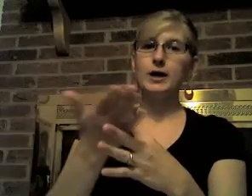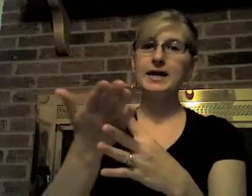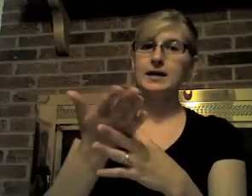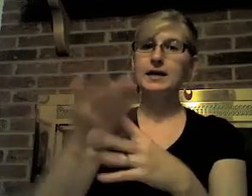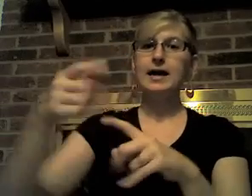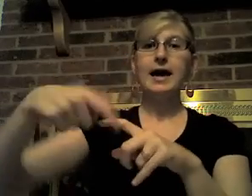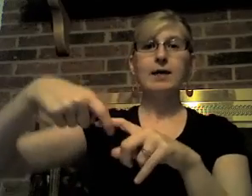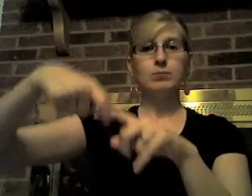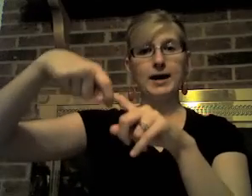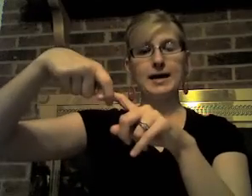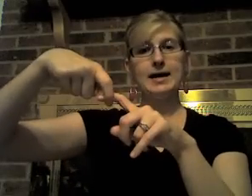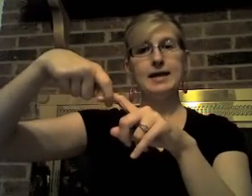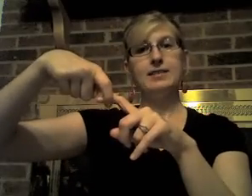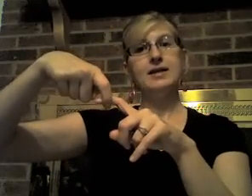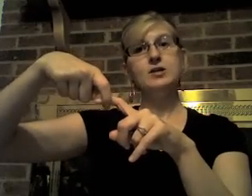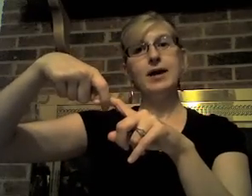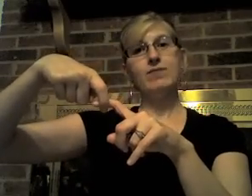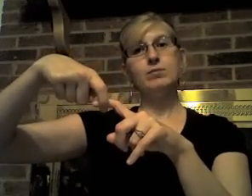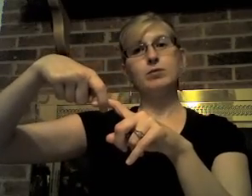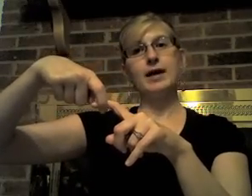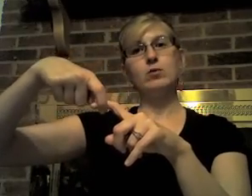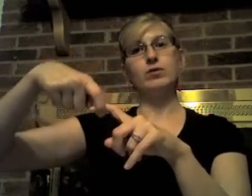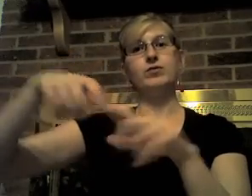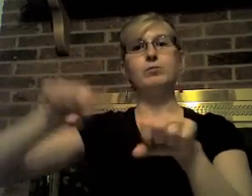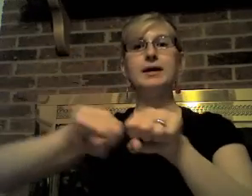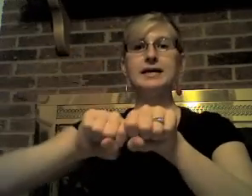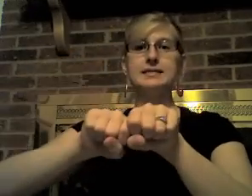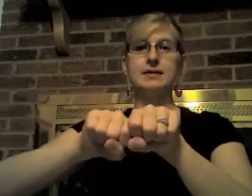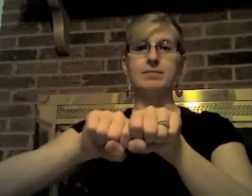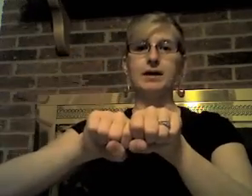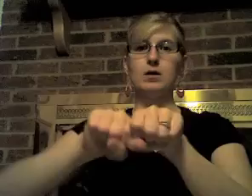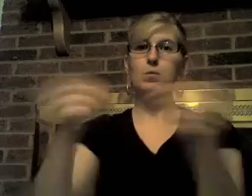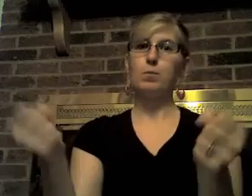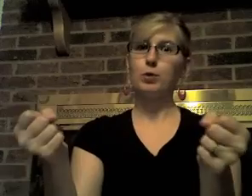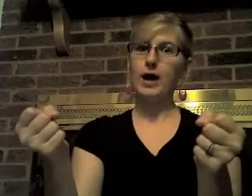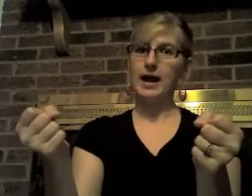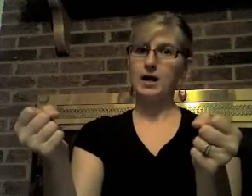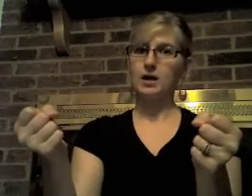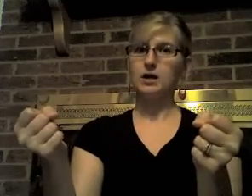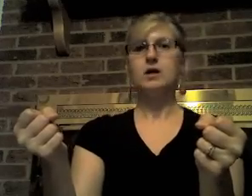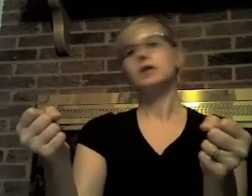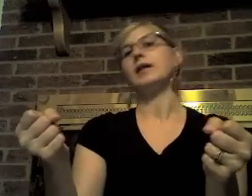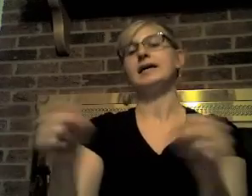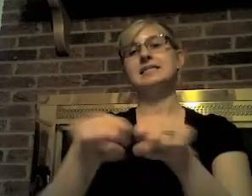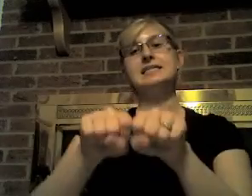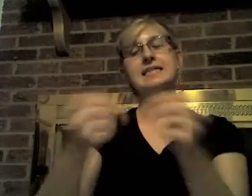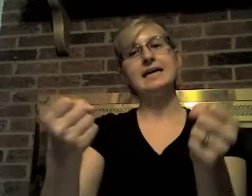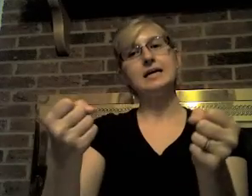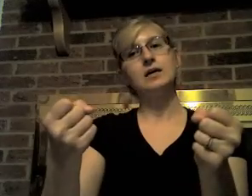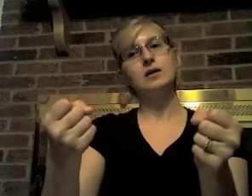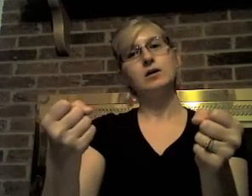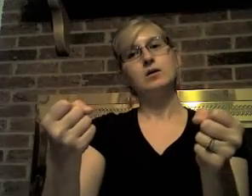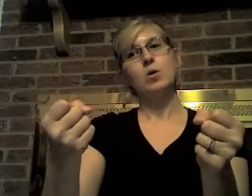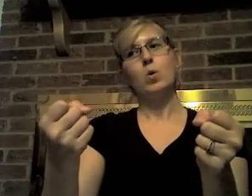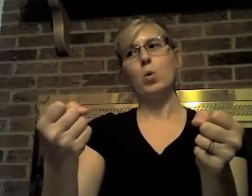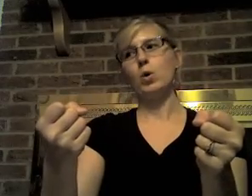break, and break. Then you have the break where if you're breaking something, break, like a stick